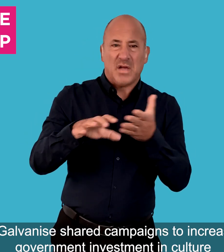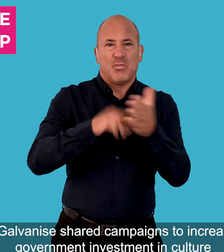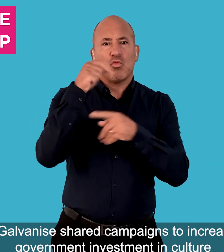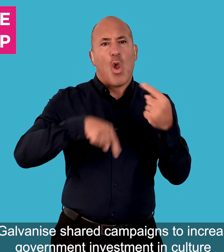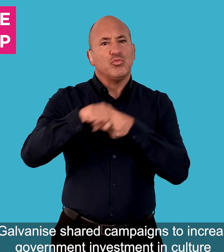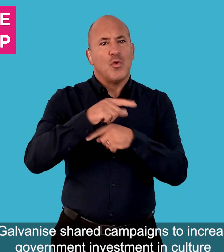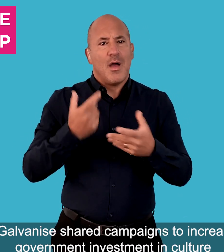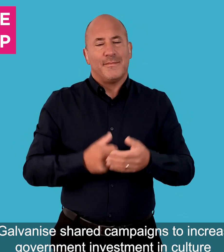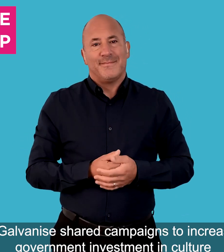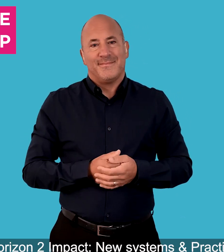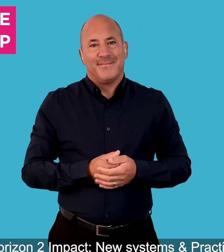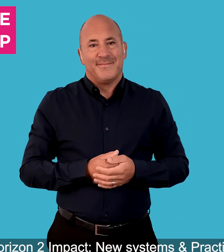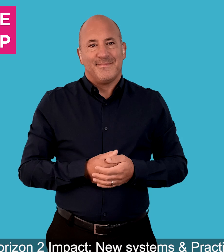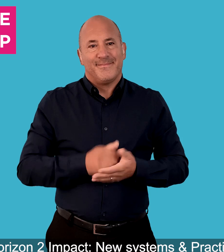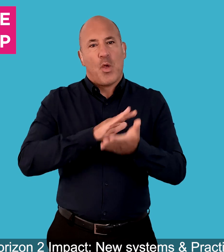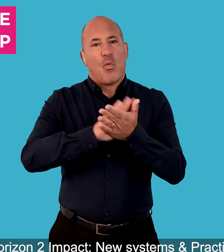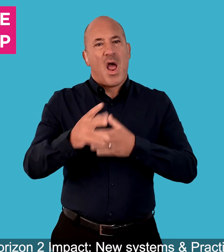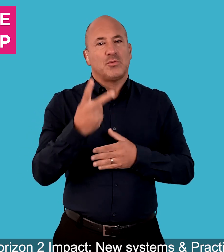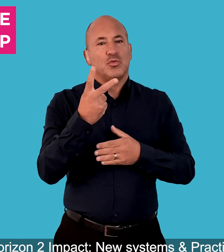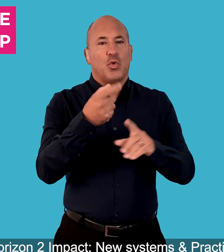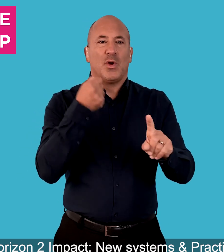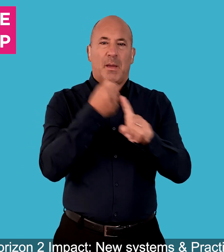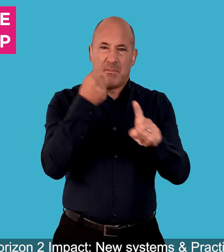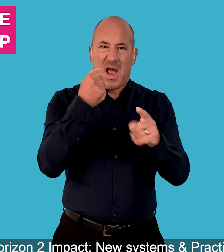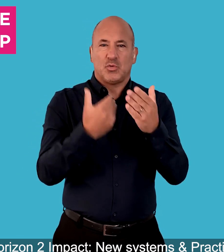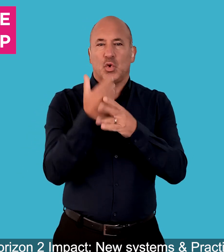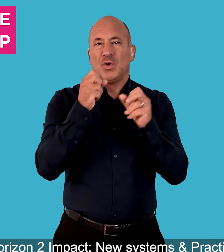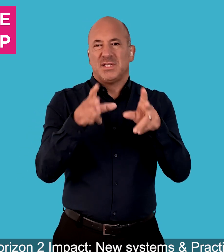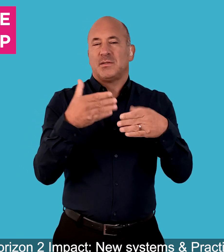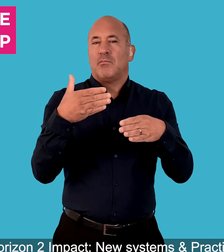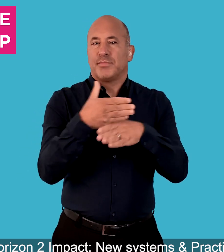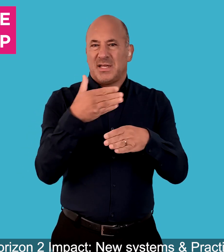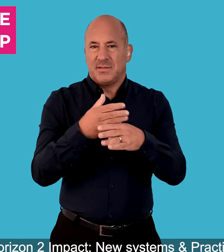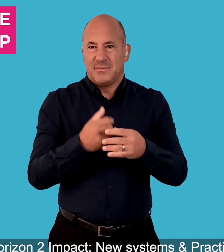in culture. Horizon 2 impact, new systems and practice.